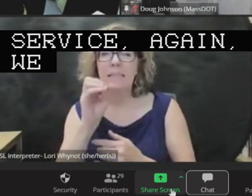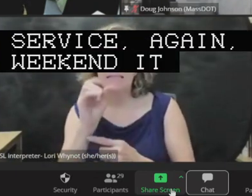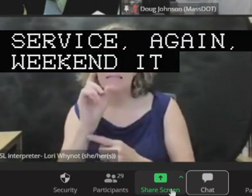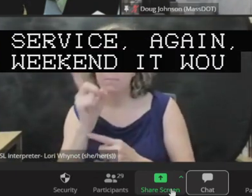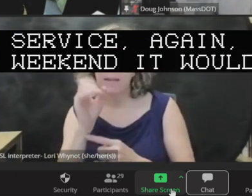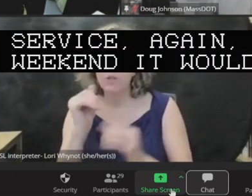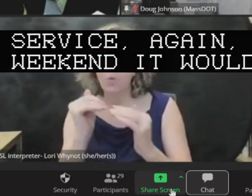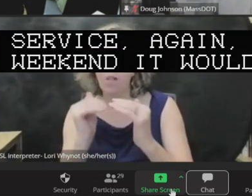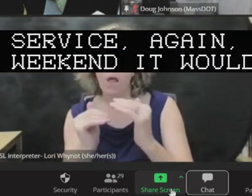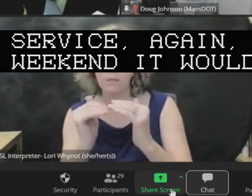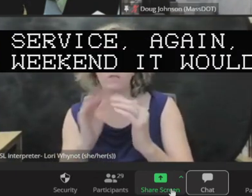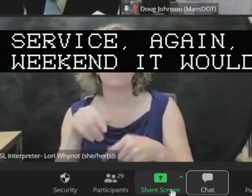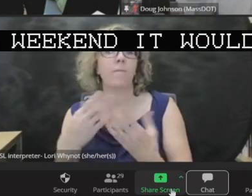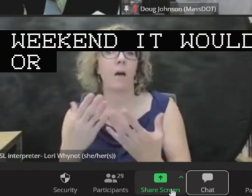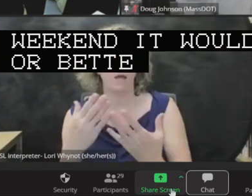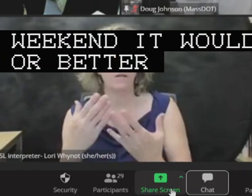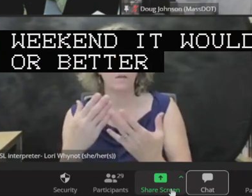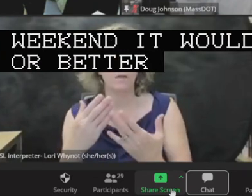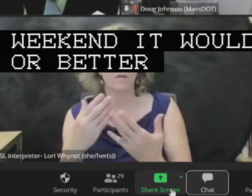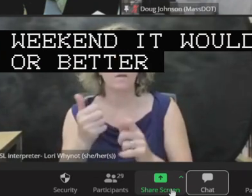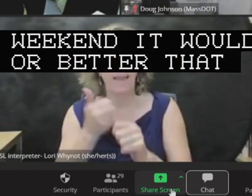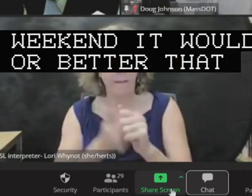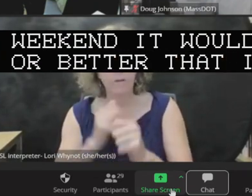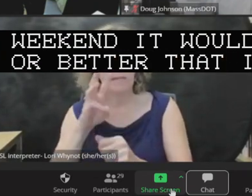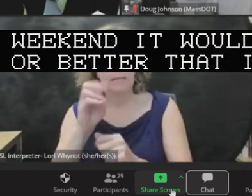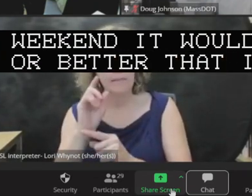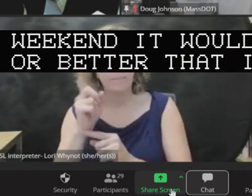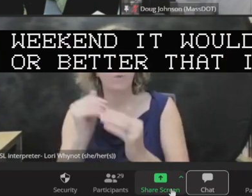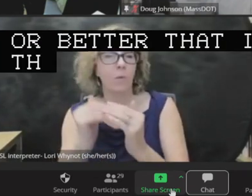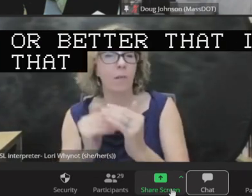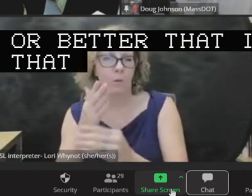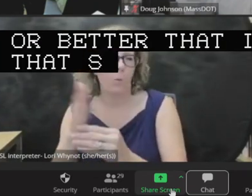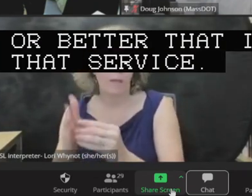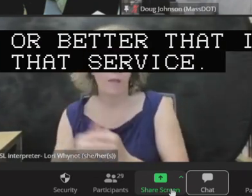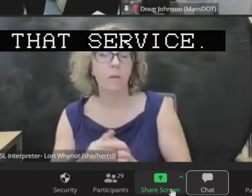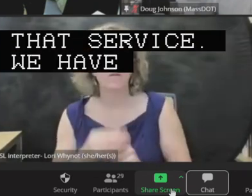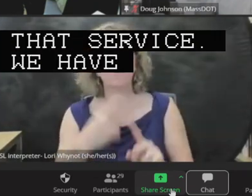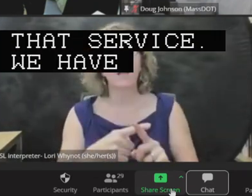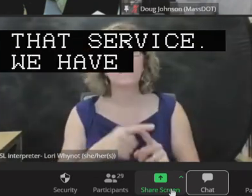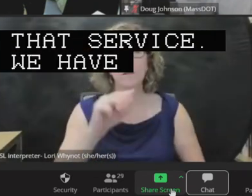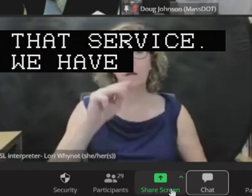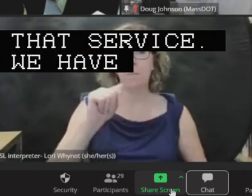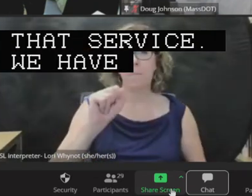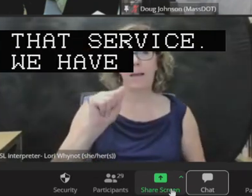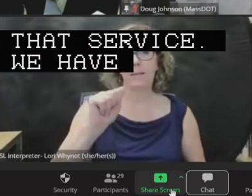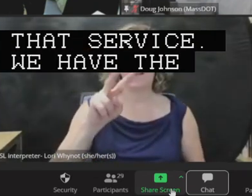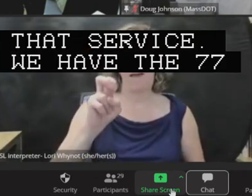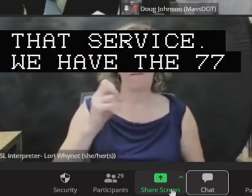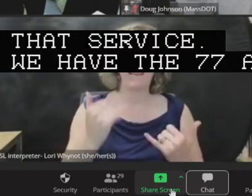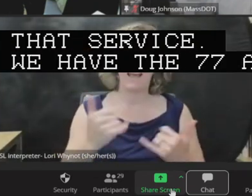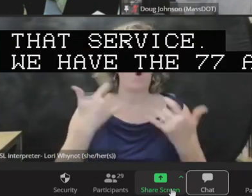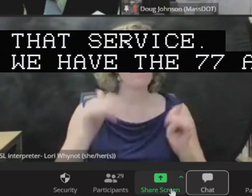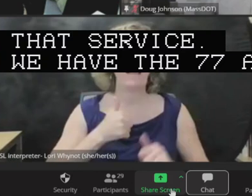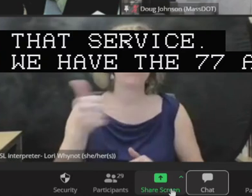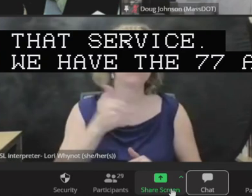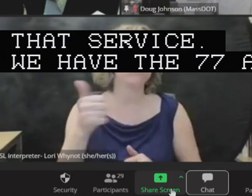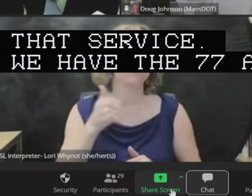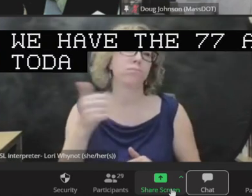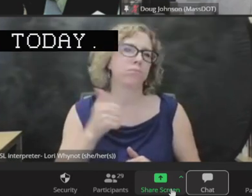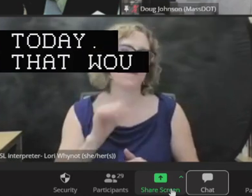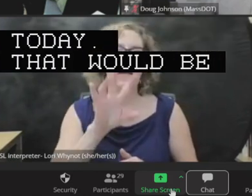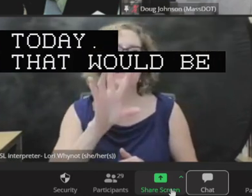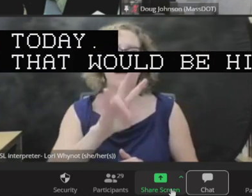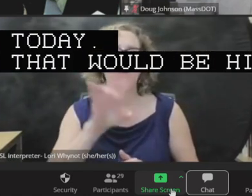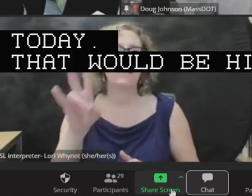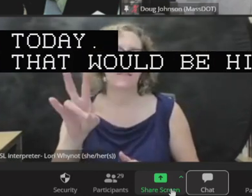that service. And then along Mass Ave, we have the 77 as it operates today. And that would be a high frequency service. That